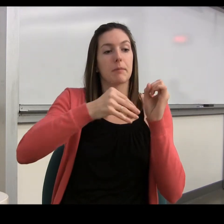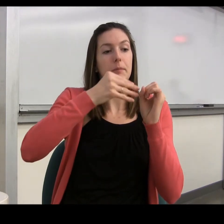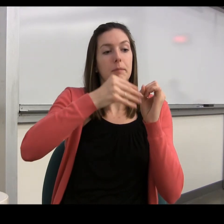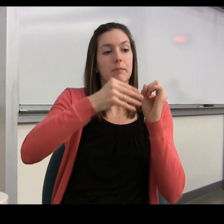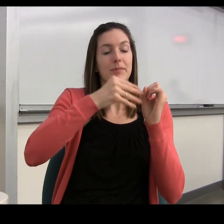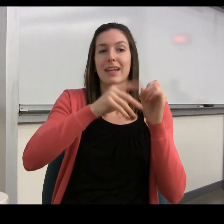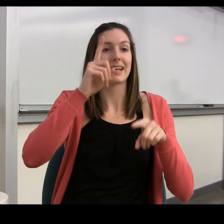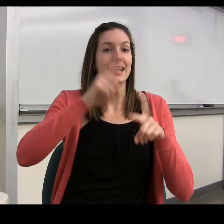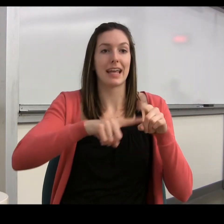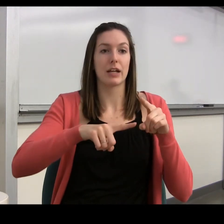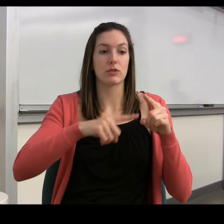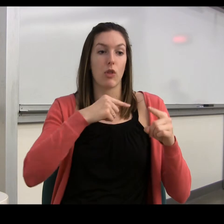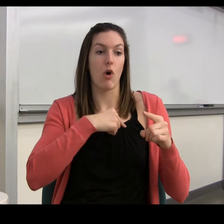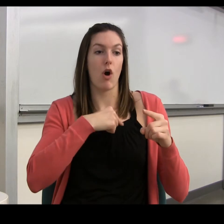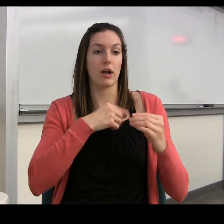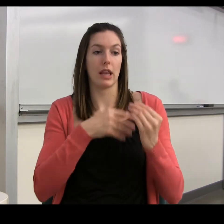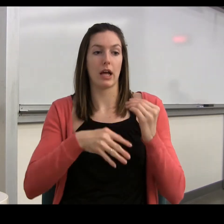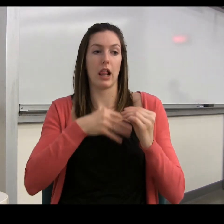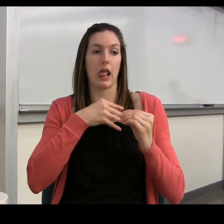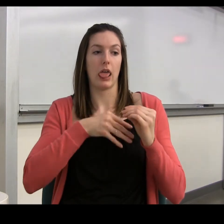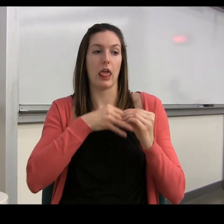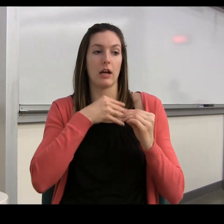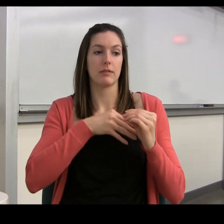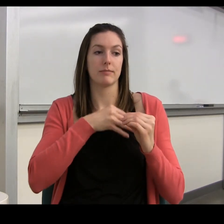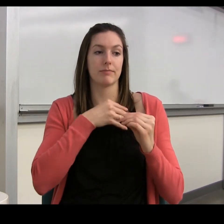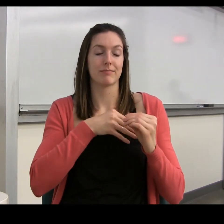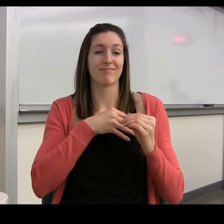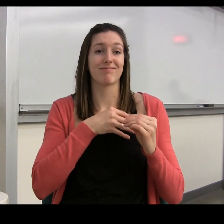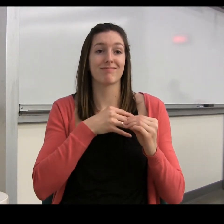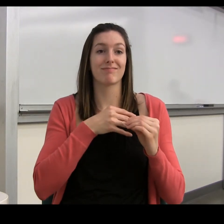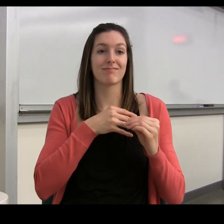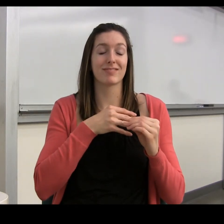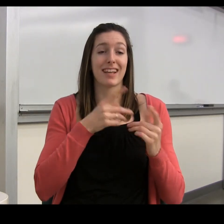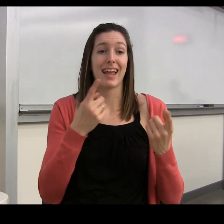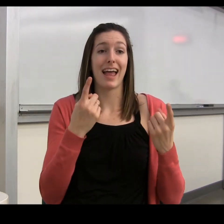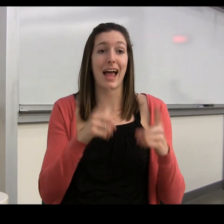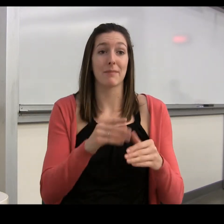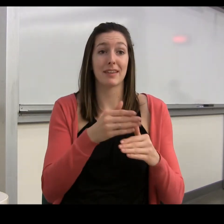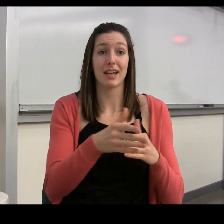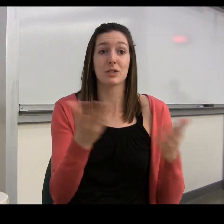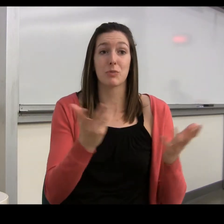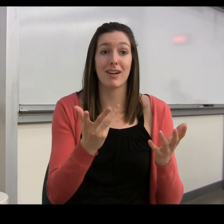heart. Death is usually what happens next. This is really,